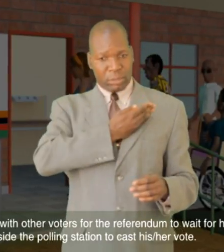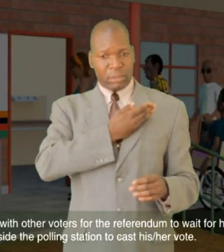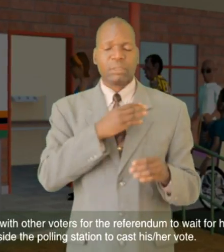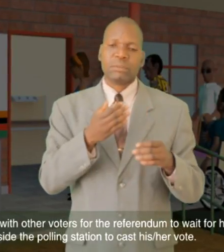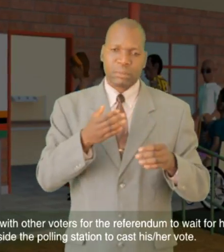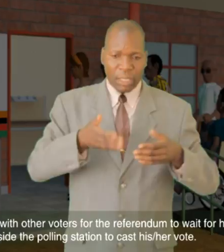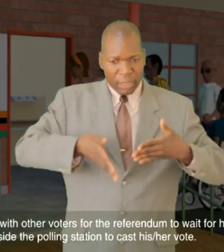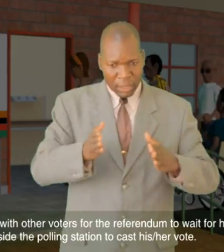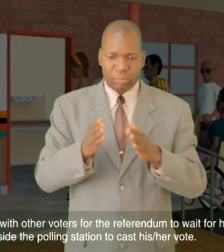her vote.